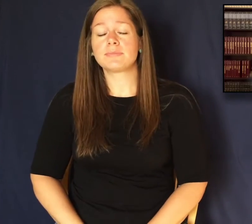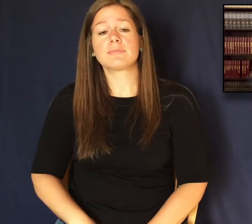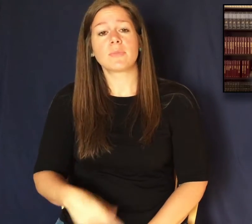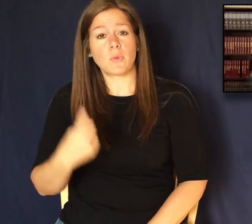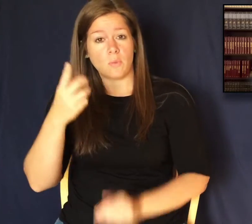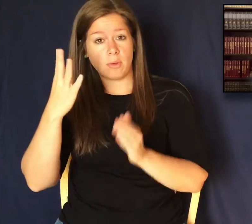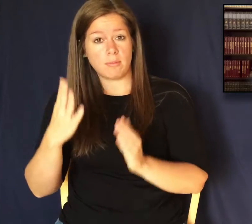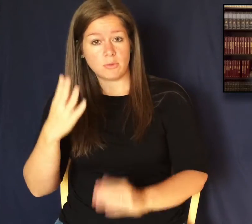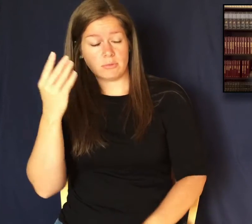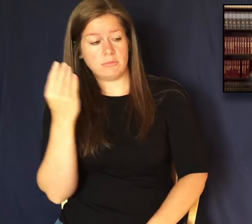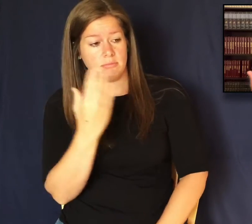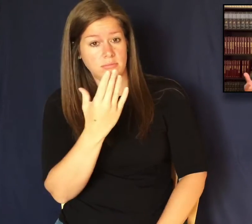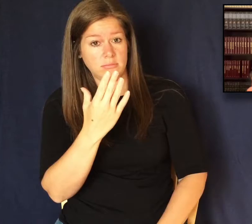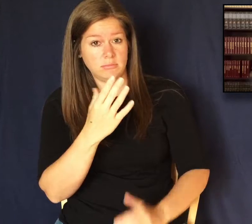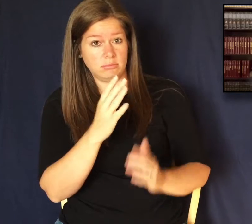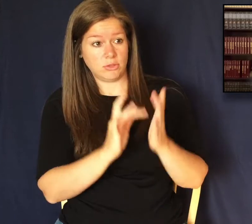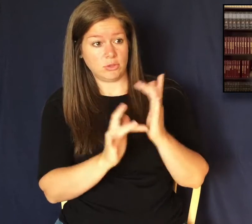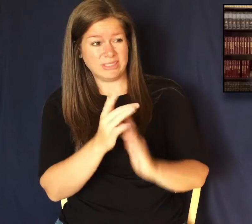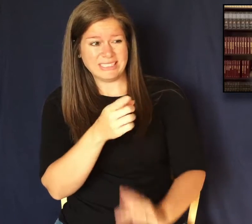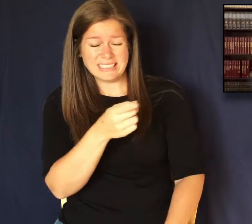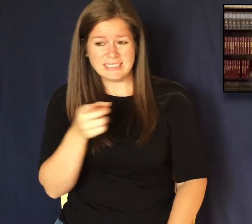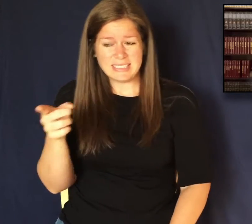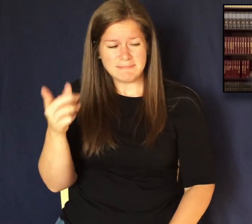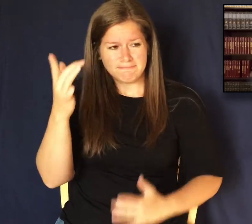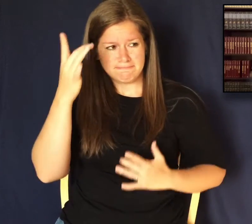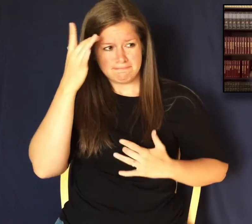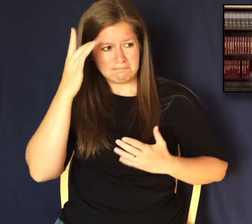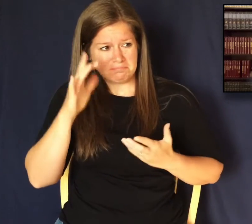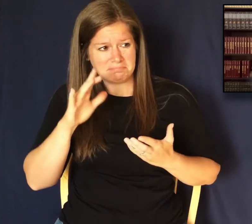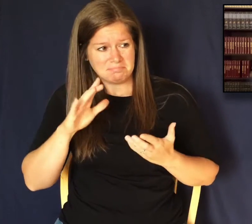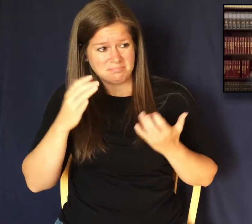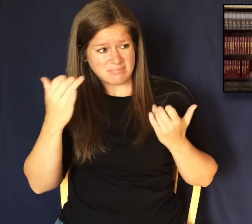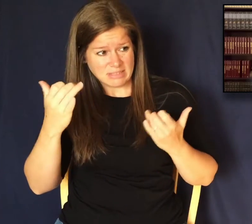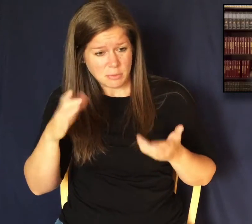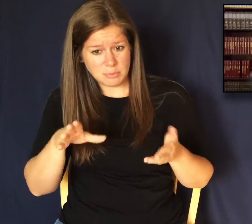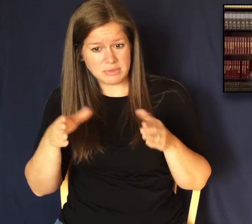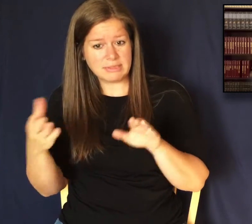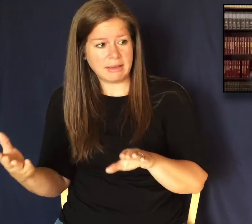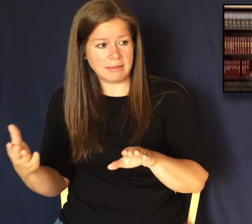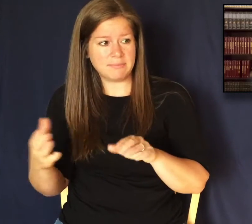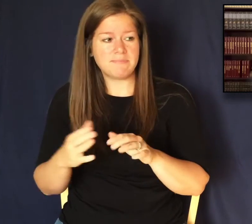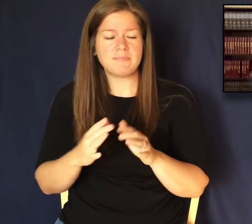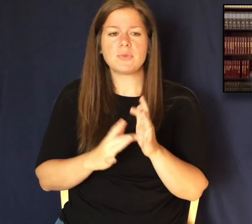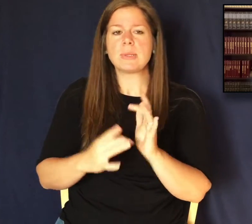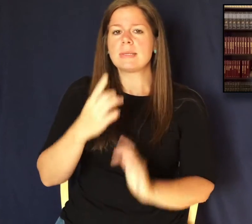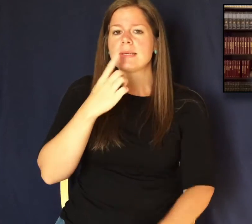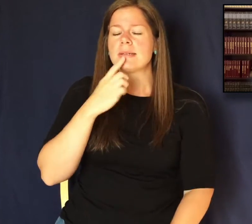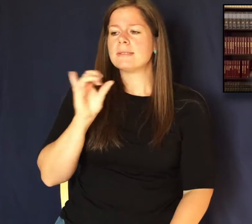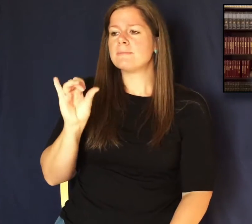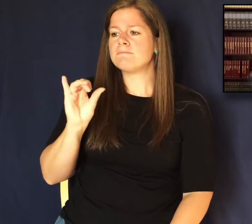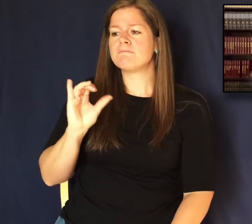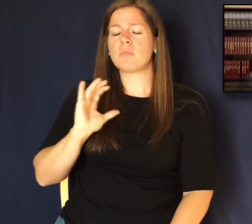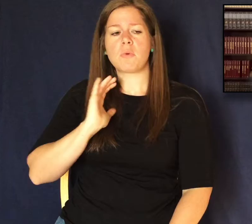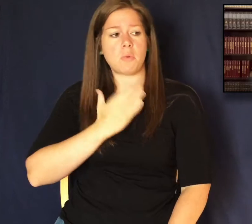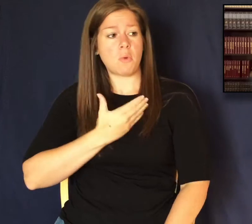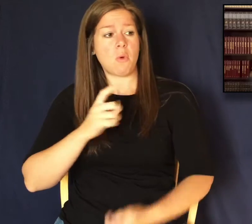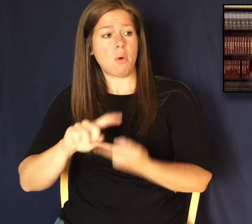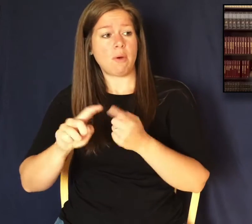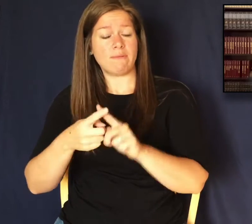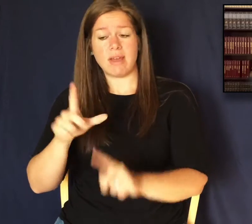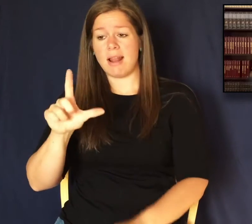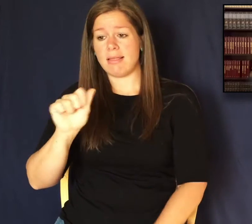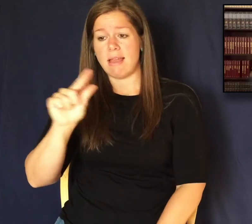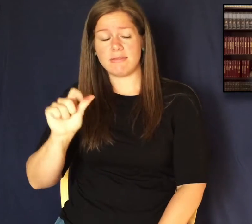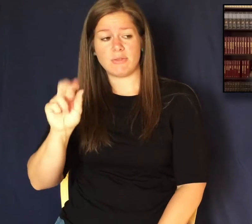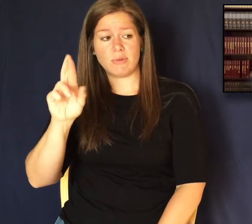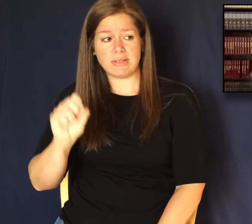verse 11, after saying these things, he said to them, "Our friend Lazarus has fallen asleep, but I go to awaken him." The disciples say